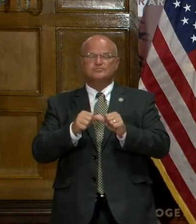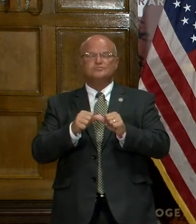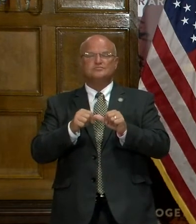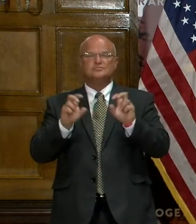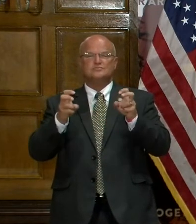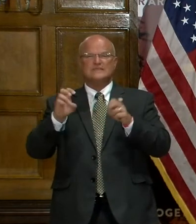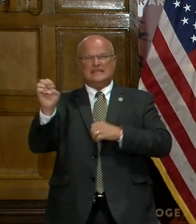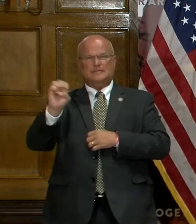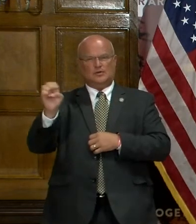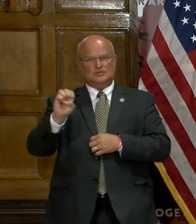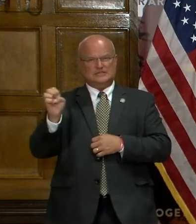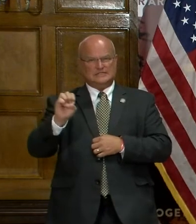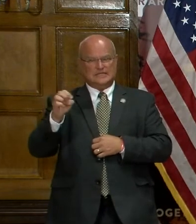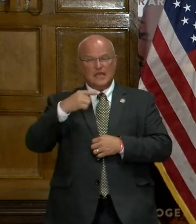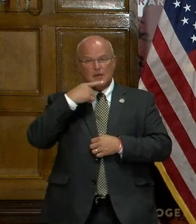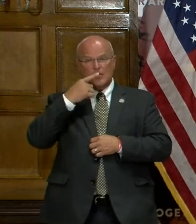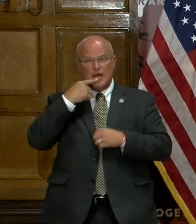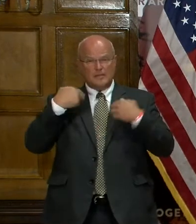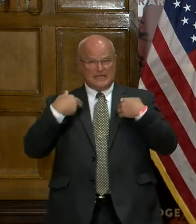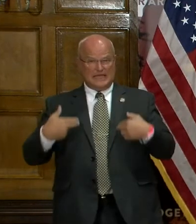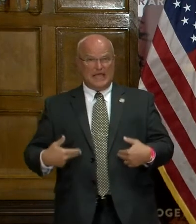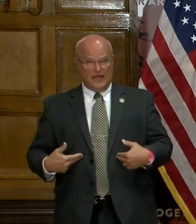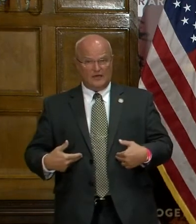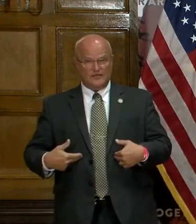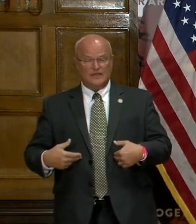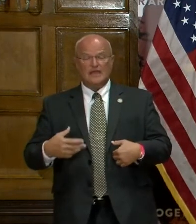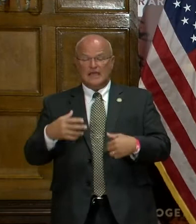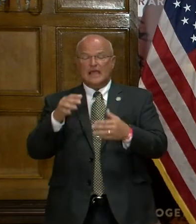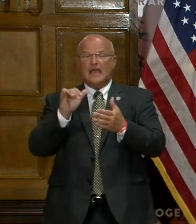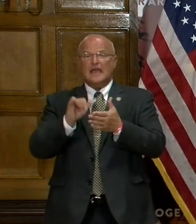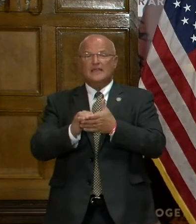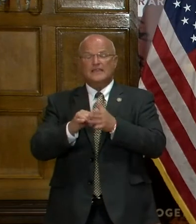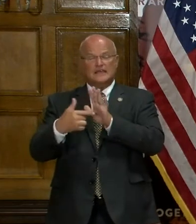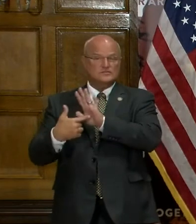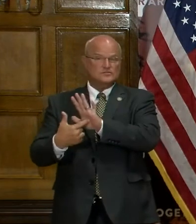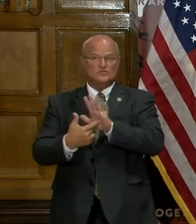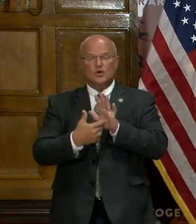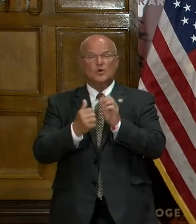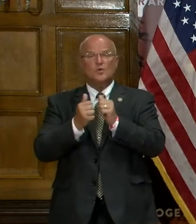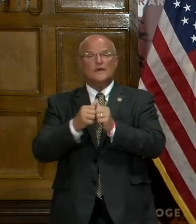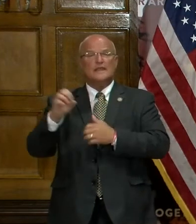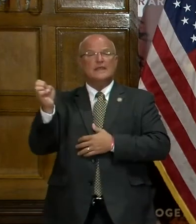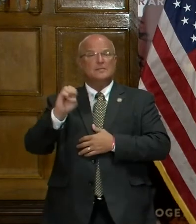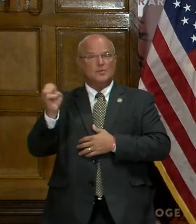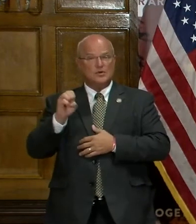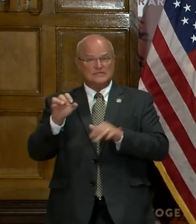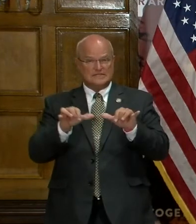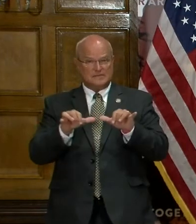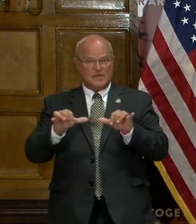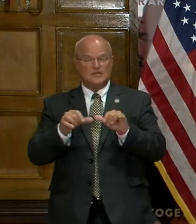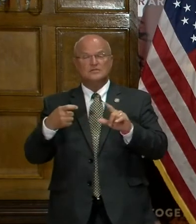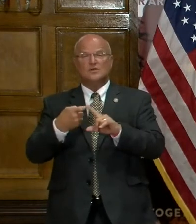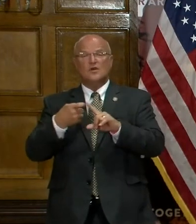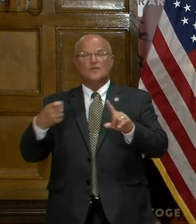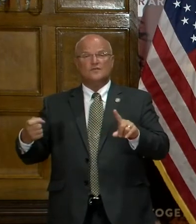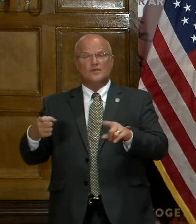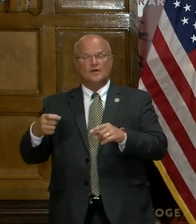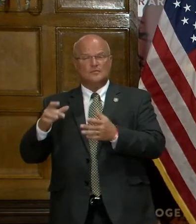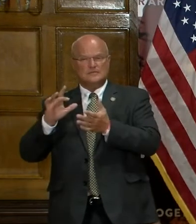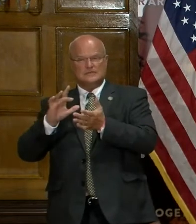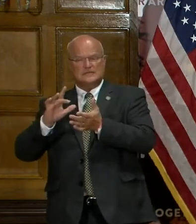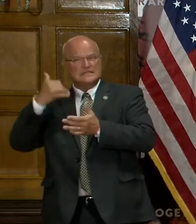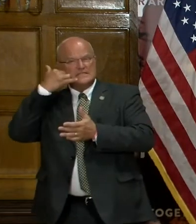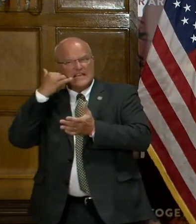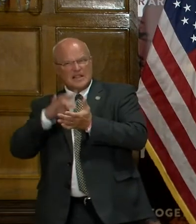of emergency, public health-wise, and that is reflected in the emergency measures from